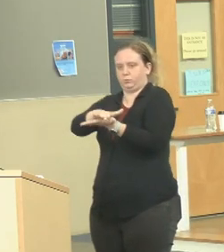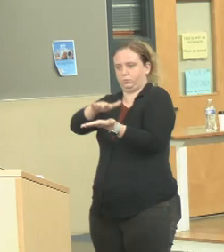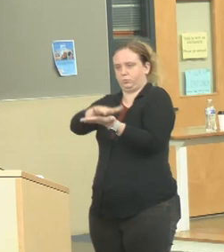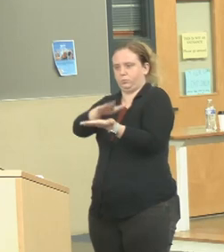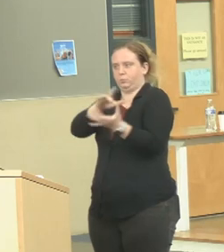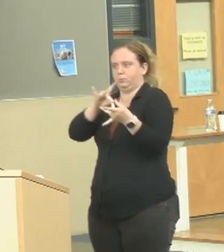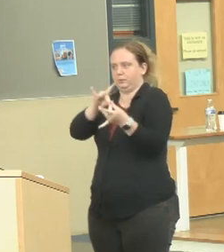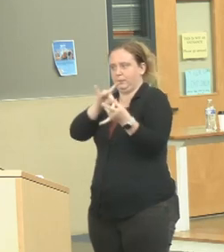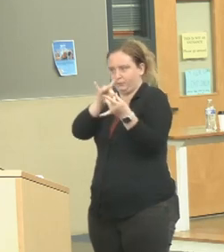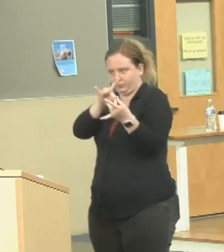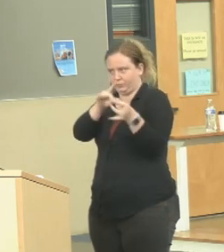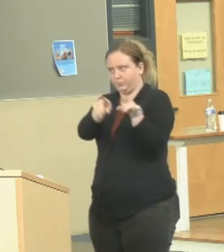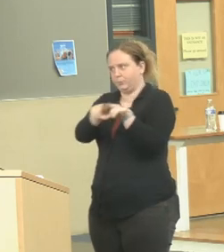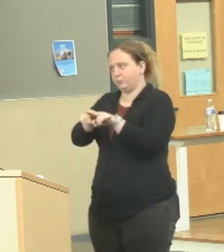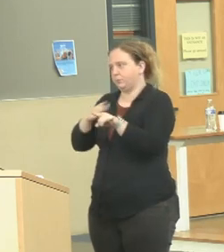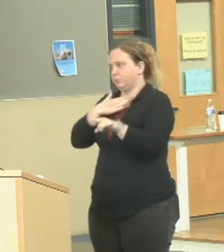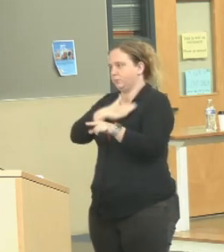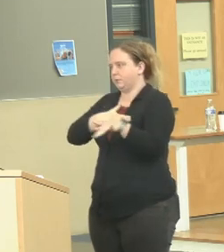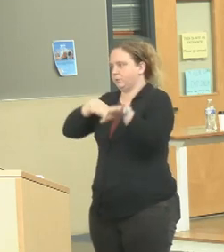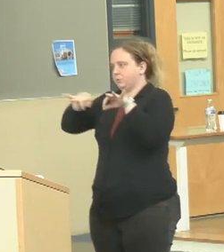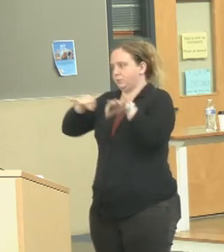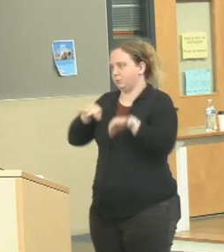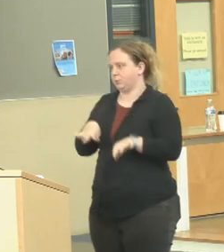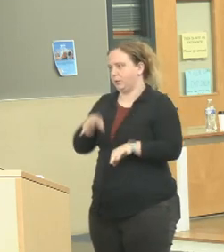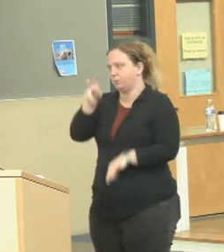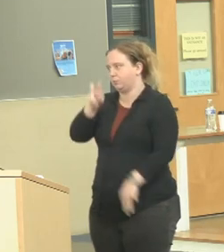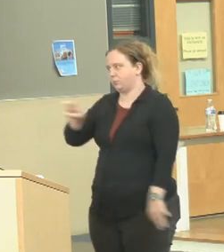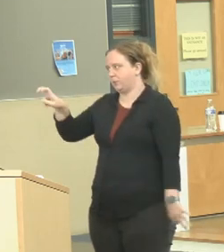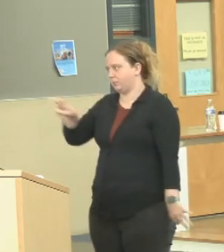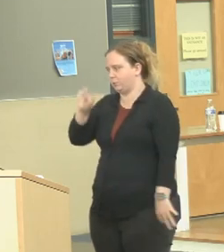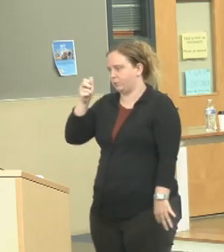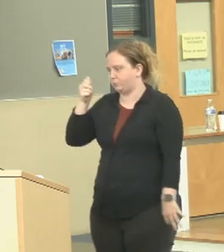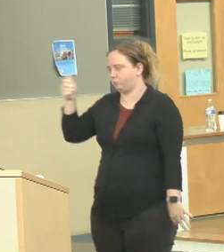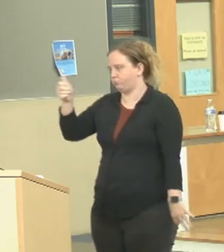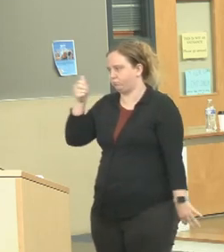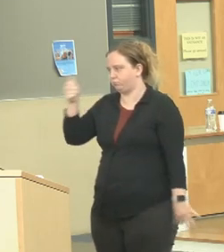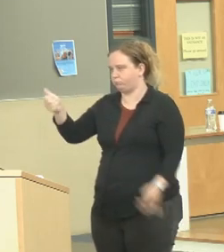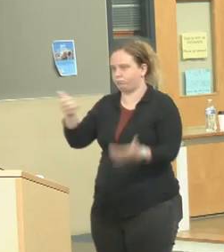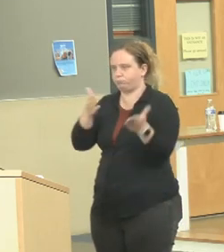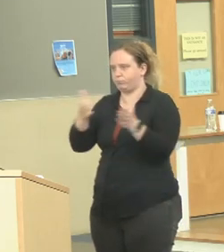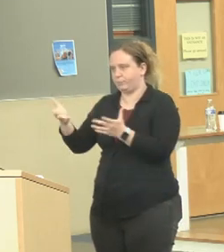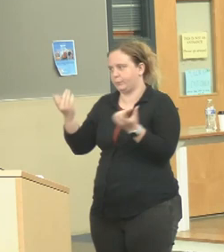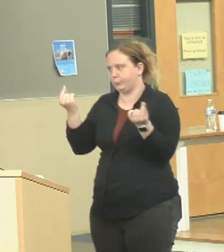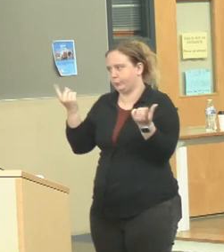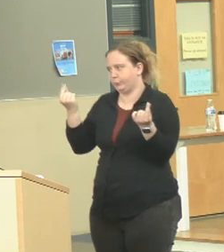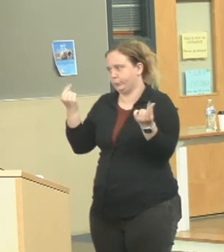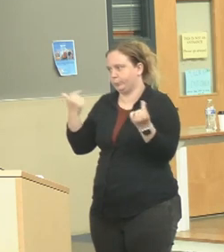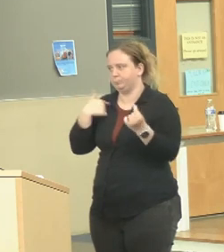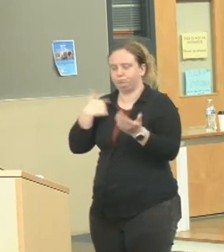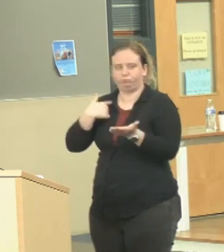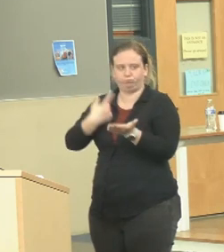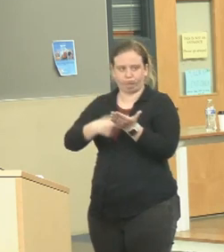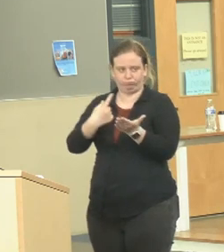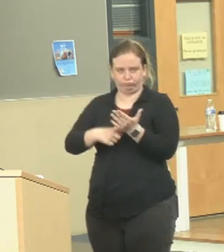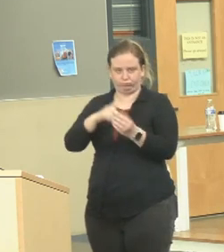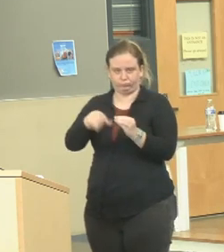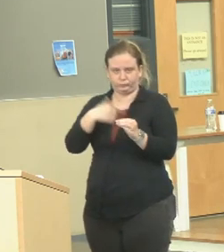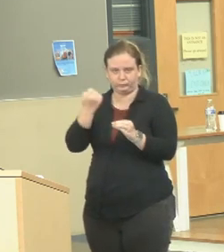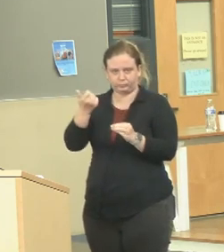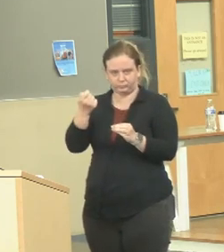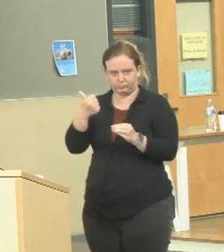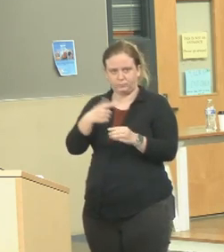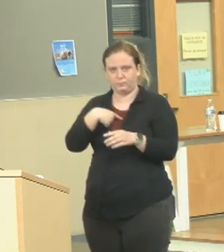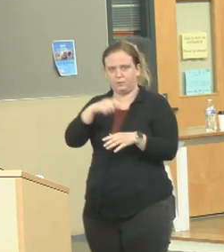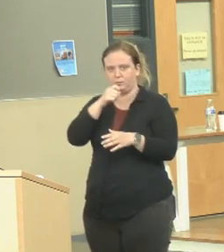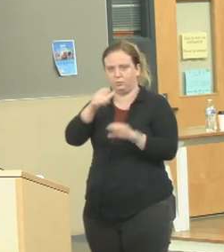transportation plans. So I can speak a little bit to that. There is likely not a school in the city